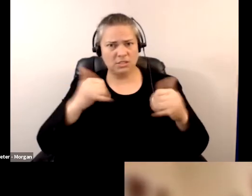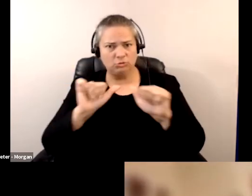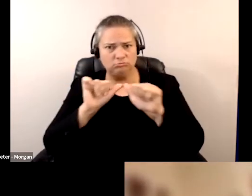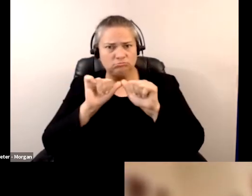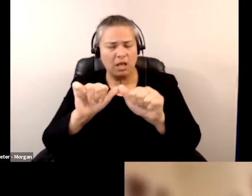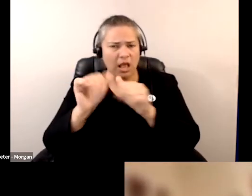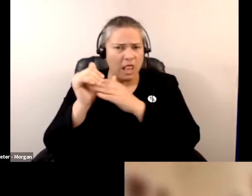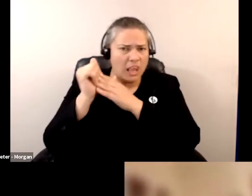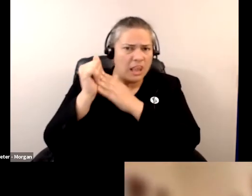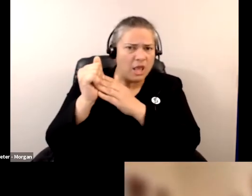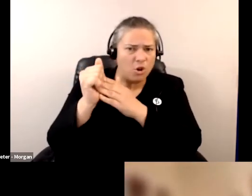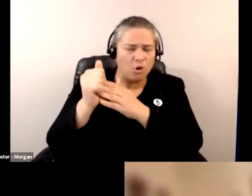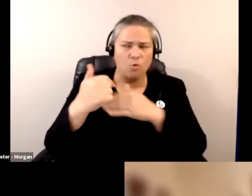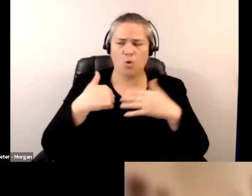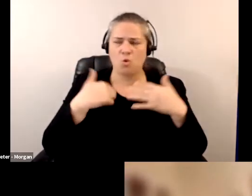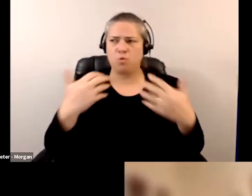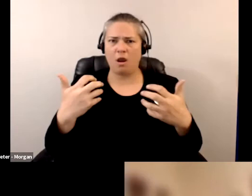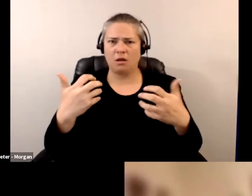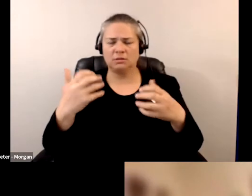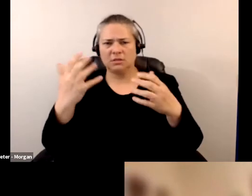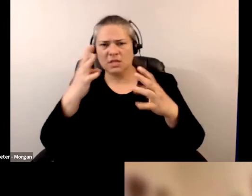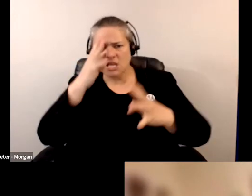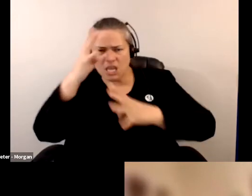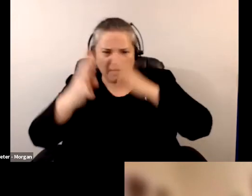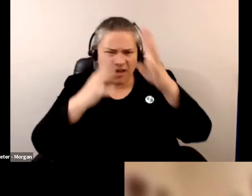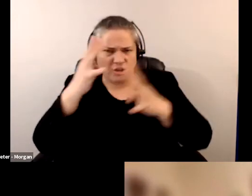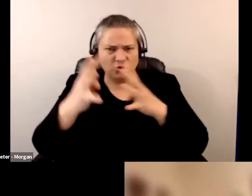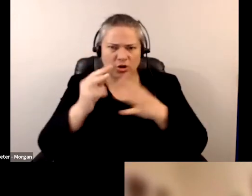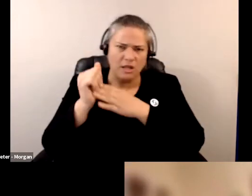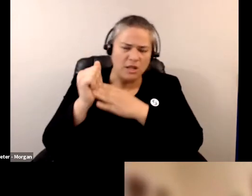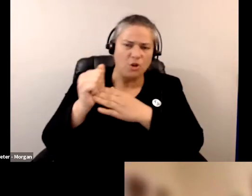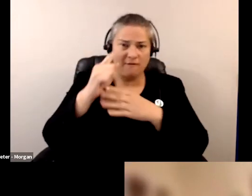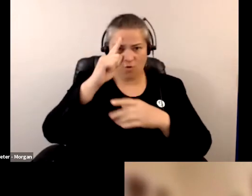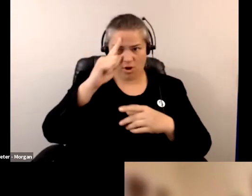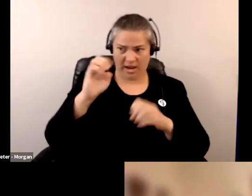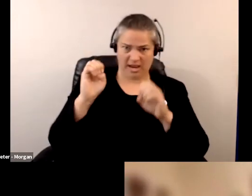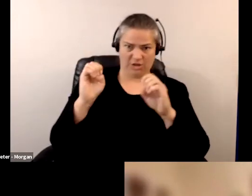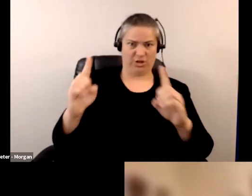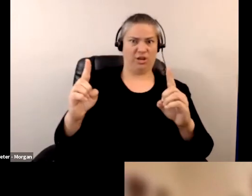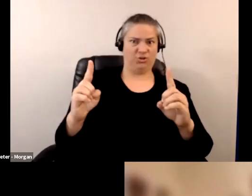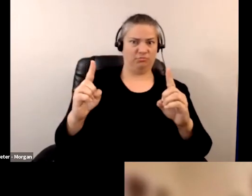be an innovator in education, data,